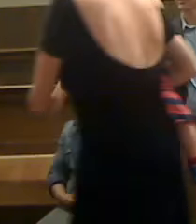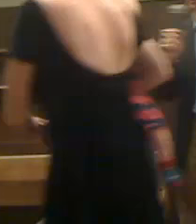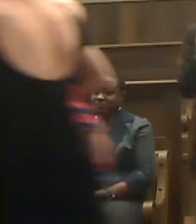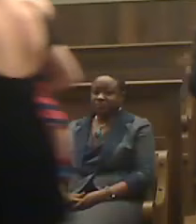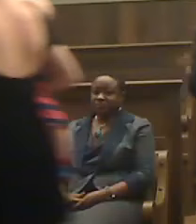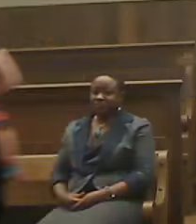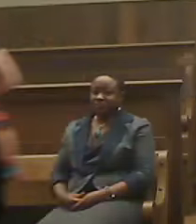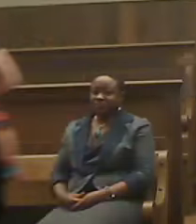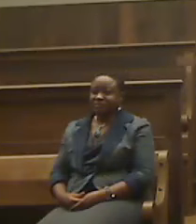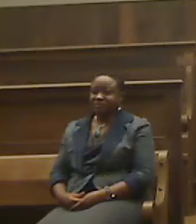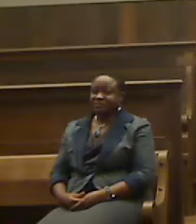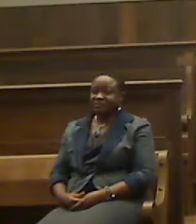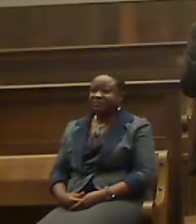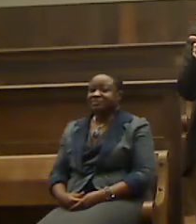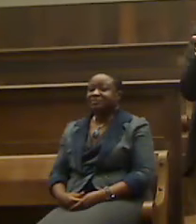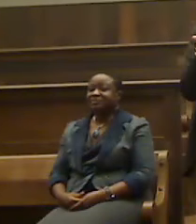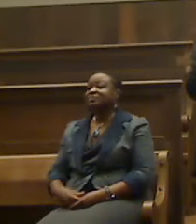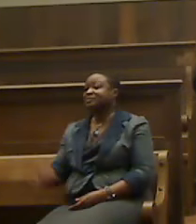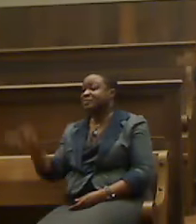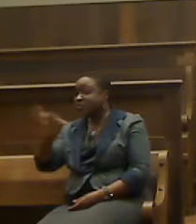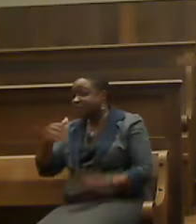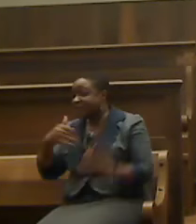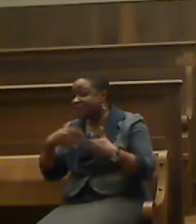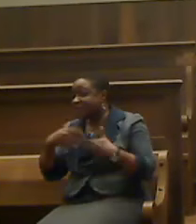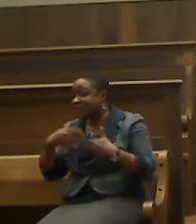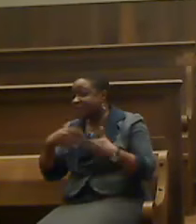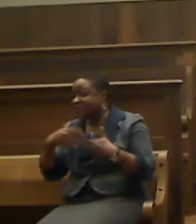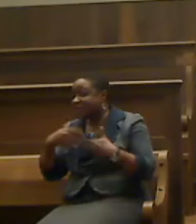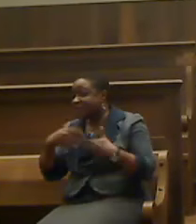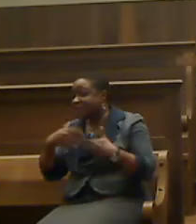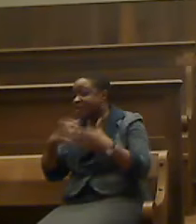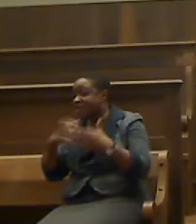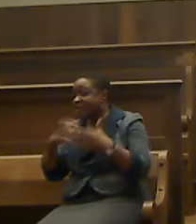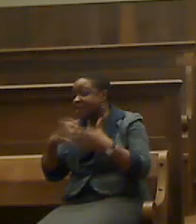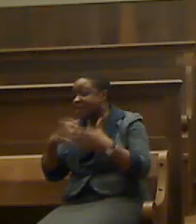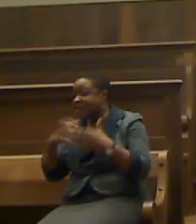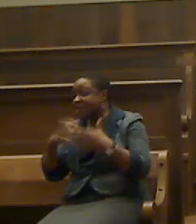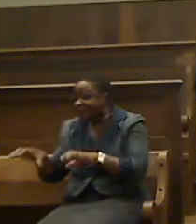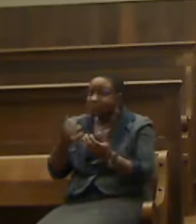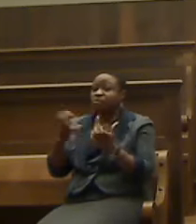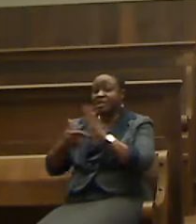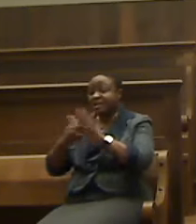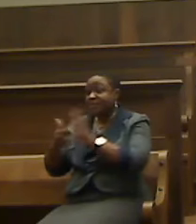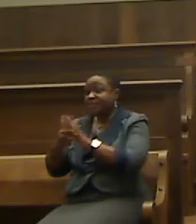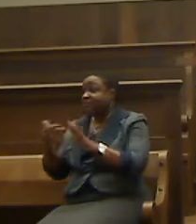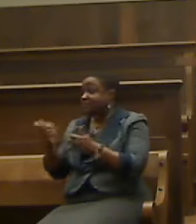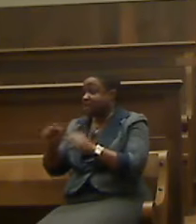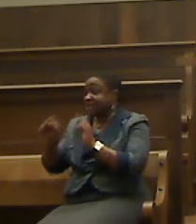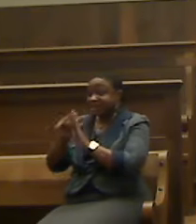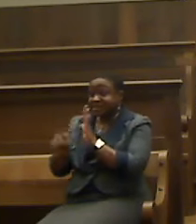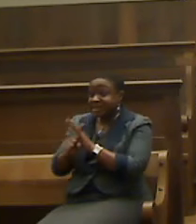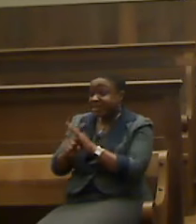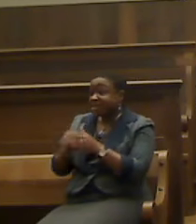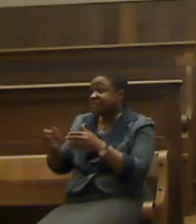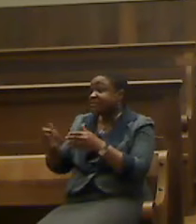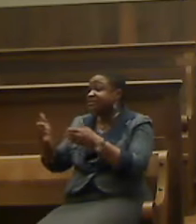So there's also a lot of labeling activity, organizations trying to get labeling. Are there any states nearby that we